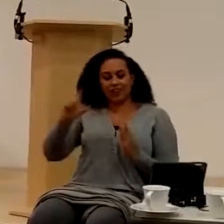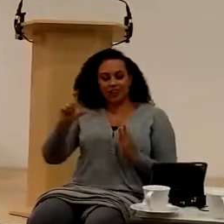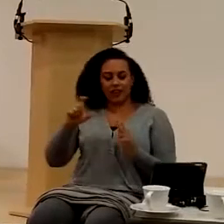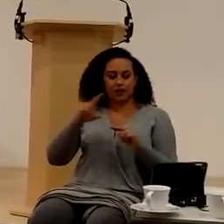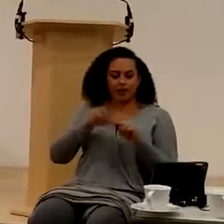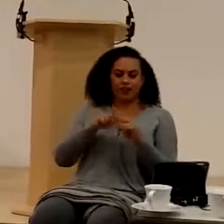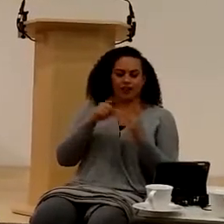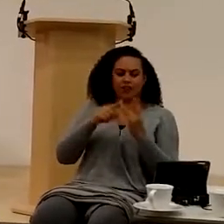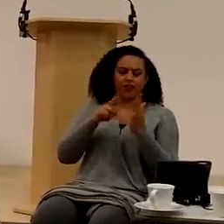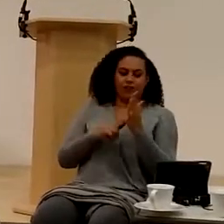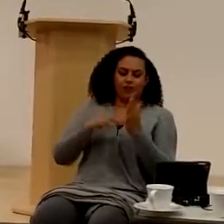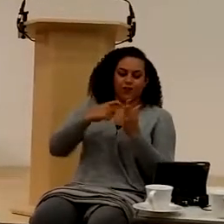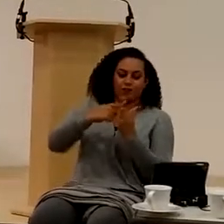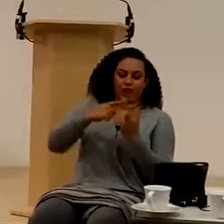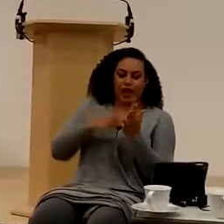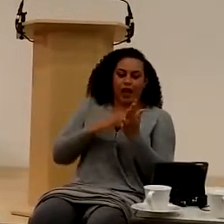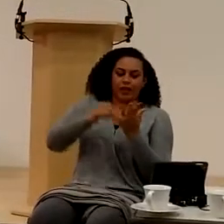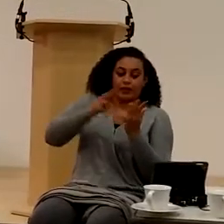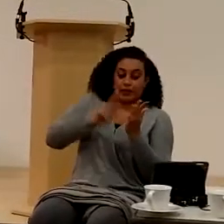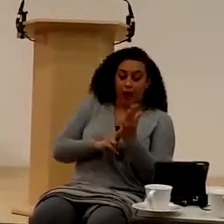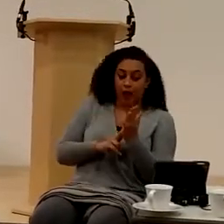on identified